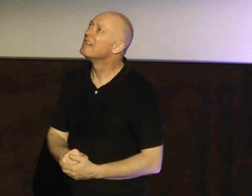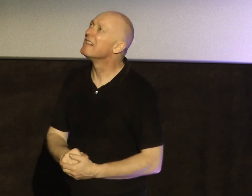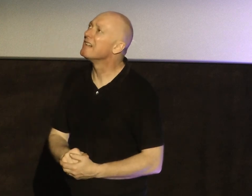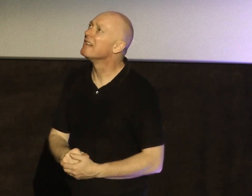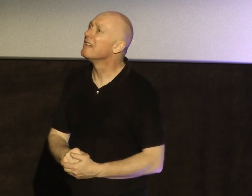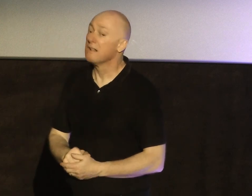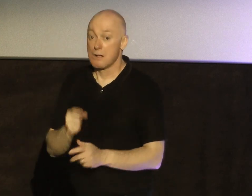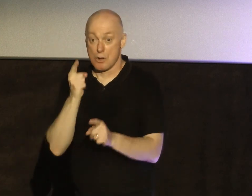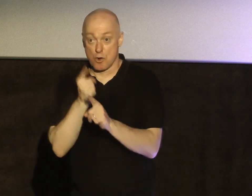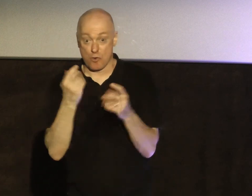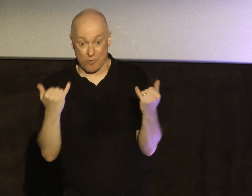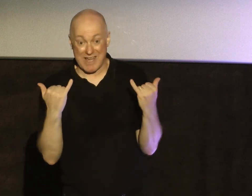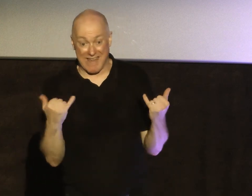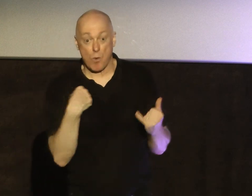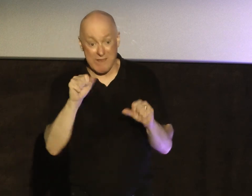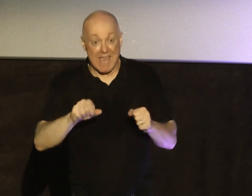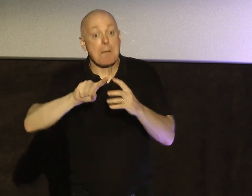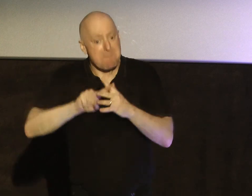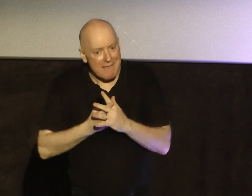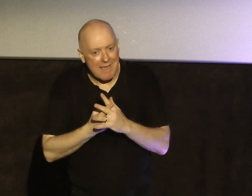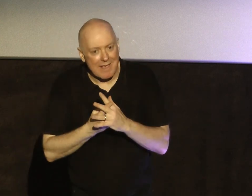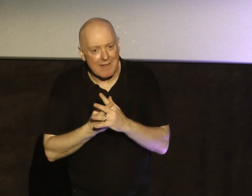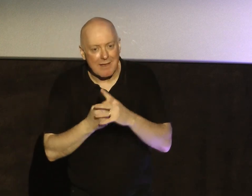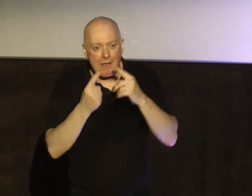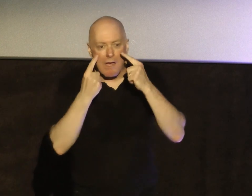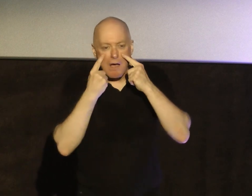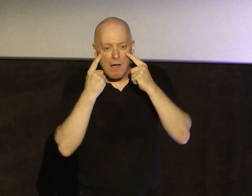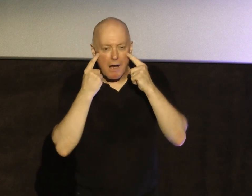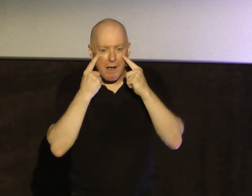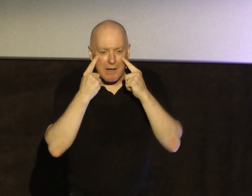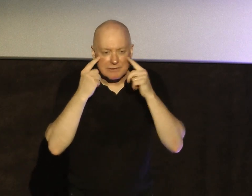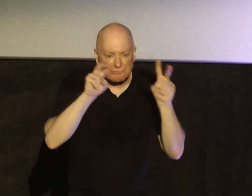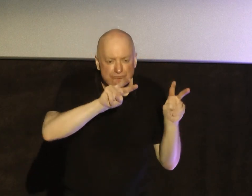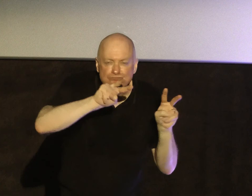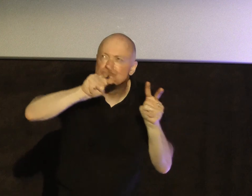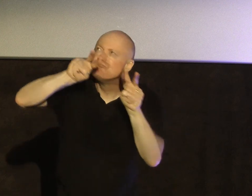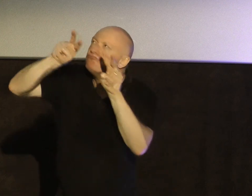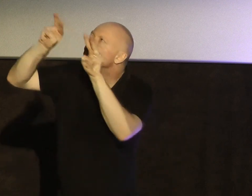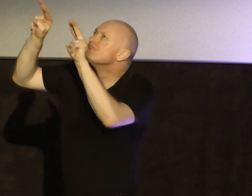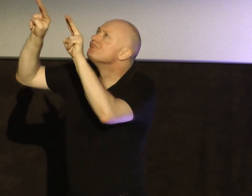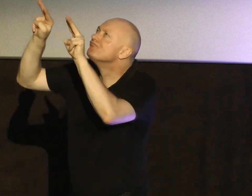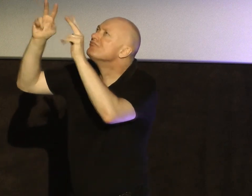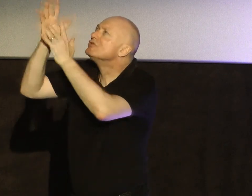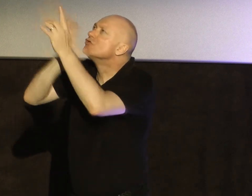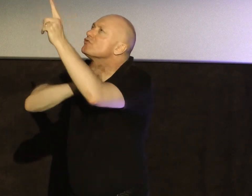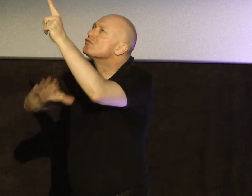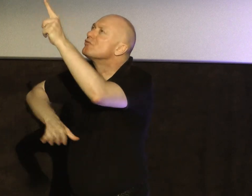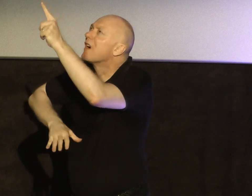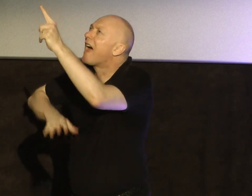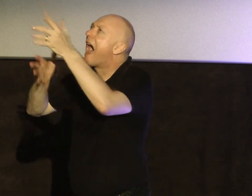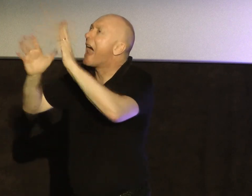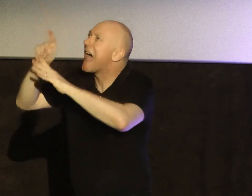Right now we can begin to do that, turning our eyes to the greater Joseph, which is Jesus Christ, and allowing him to change us